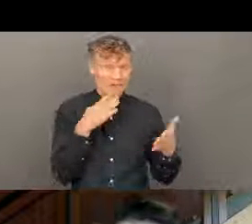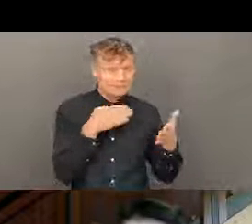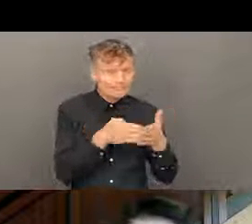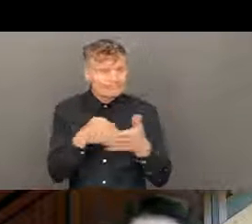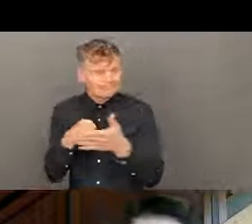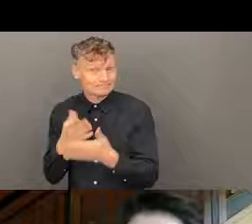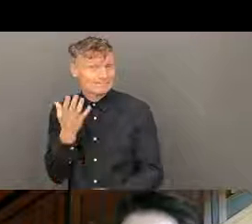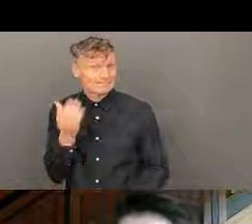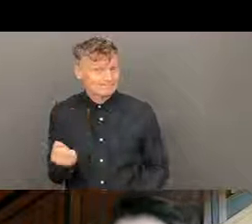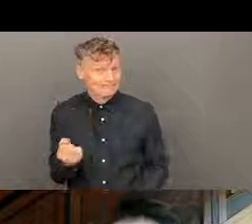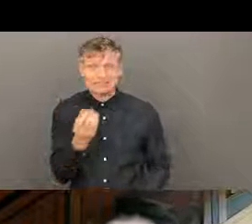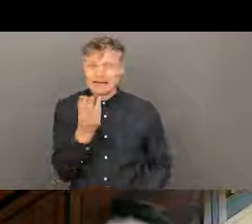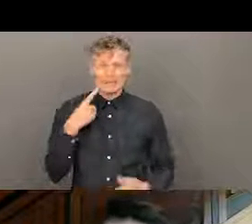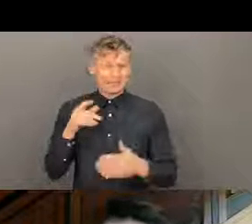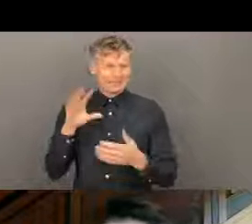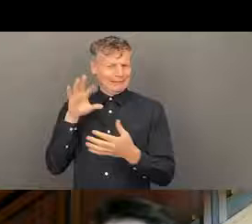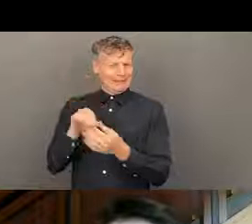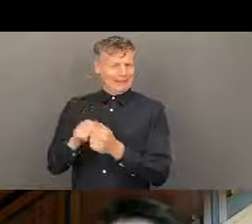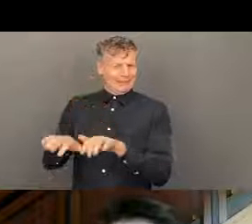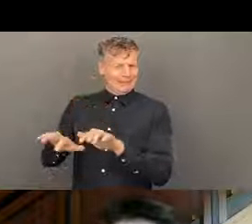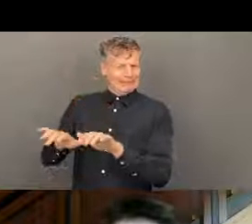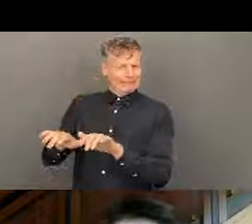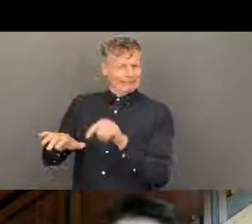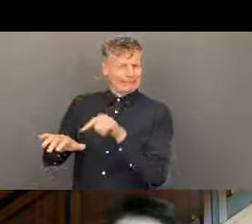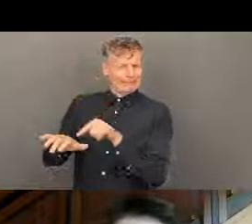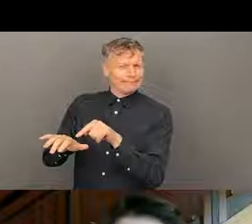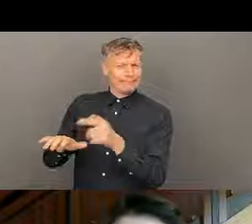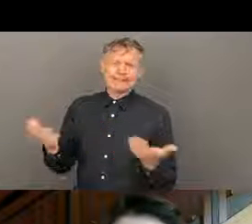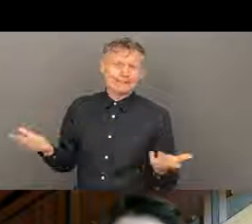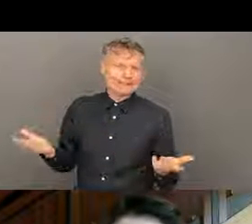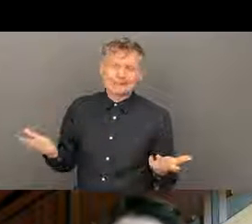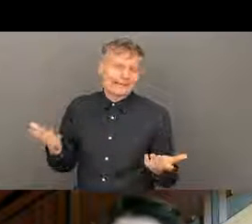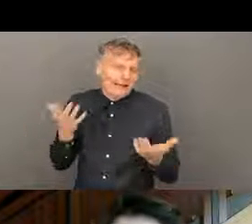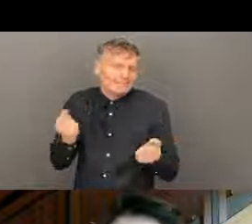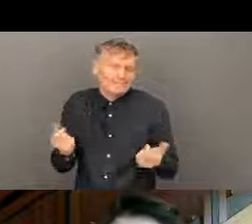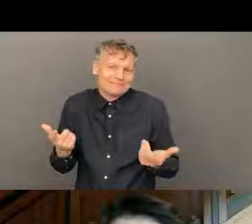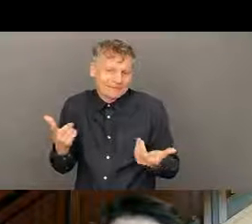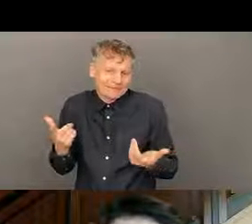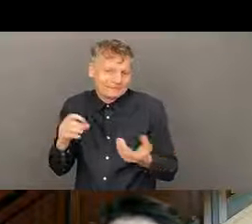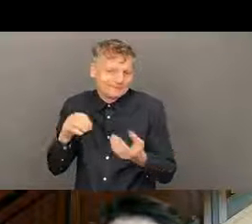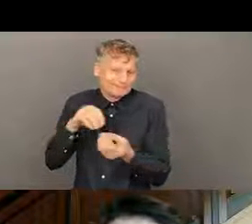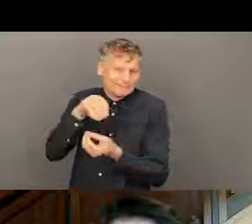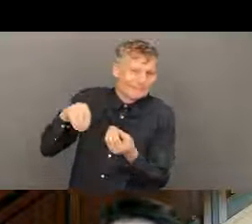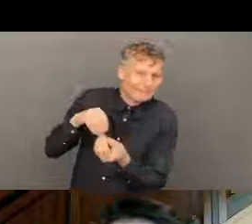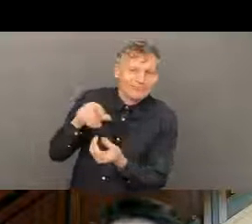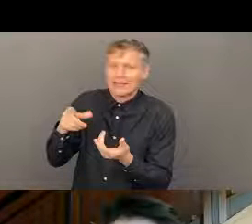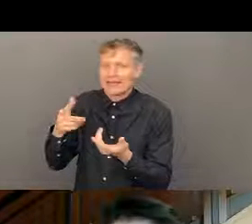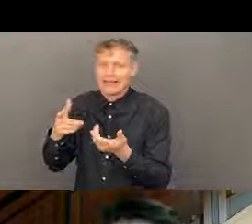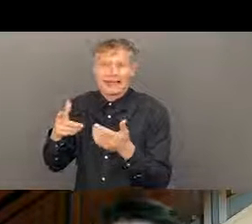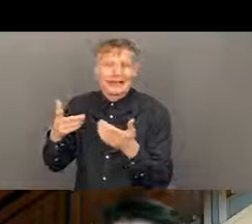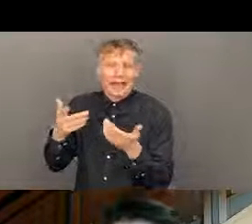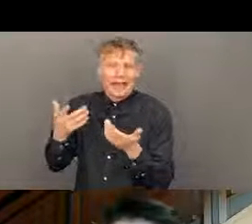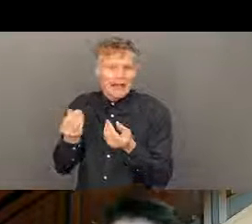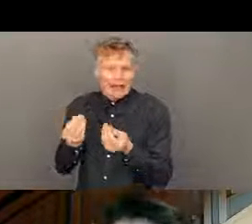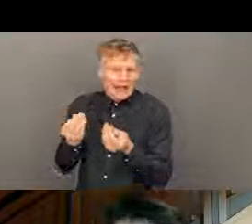challenges. It's very important and necessary to have the tools to